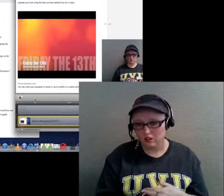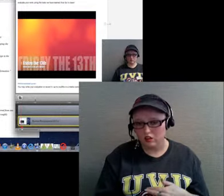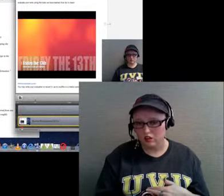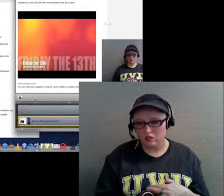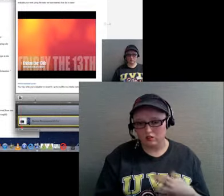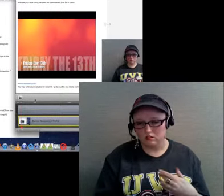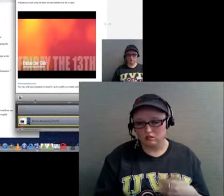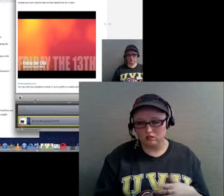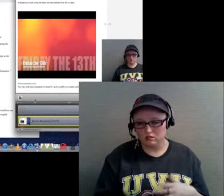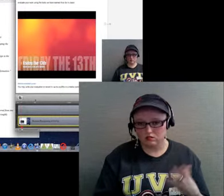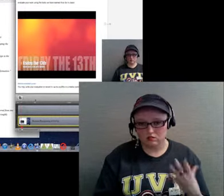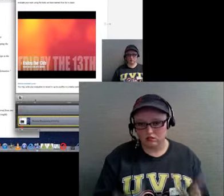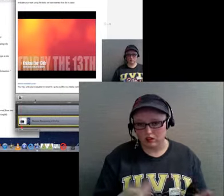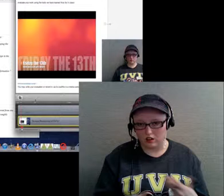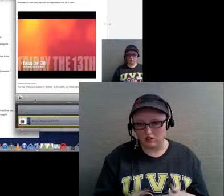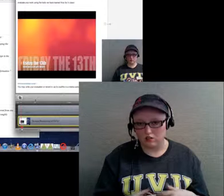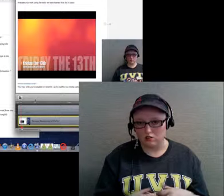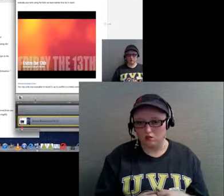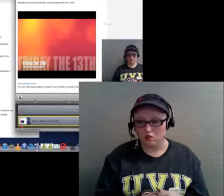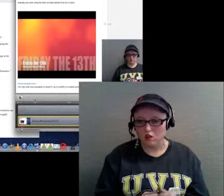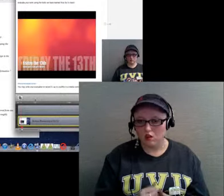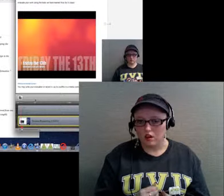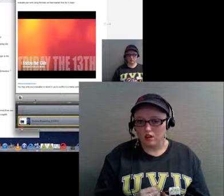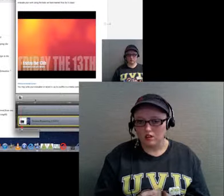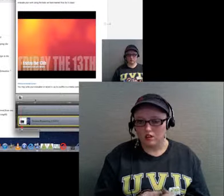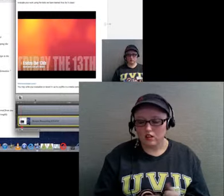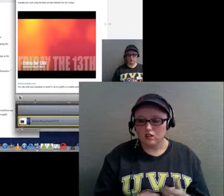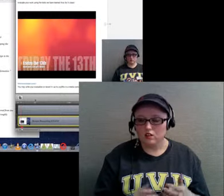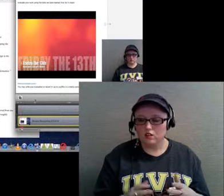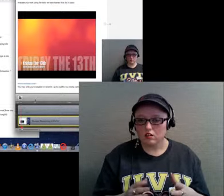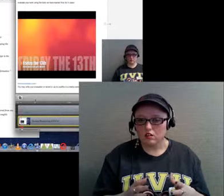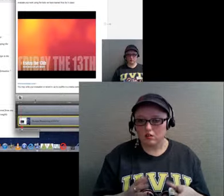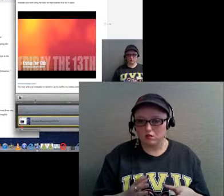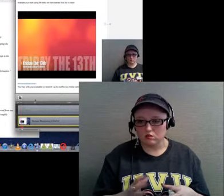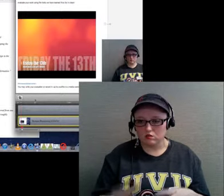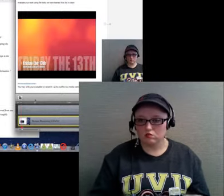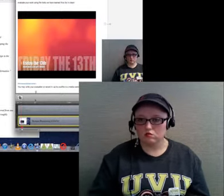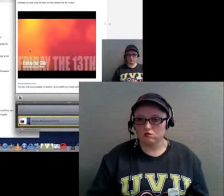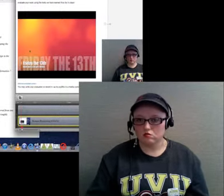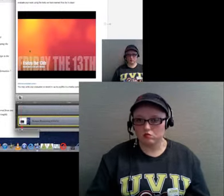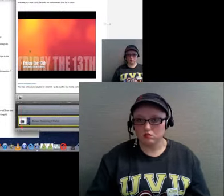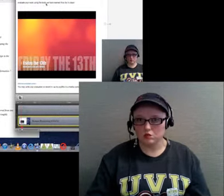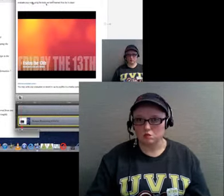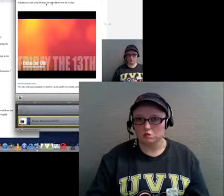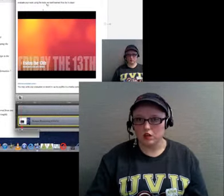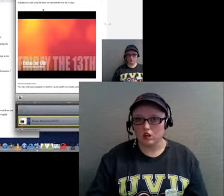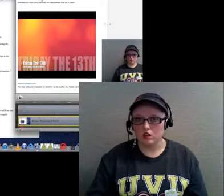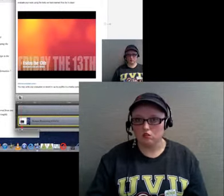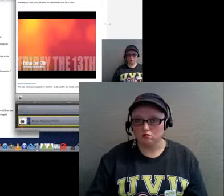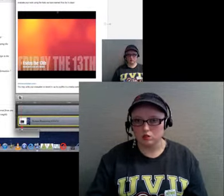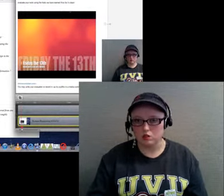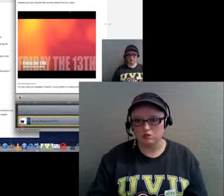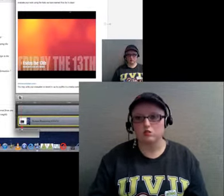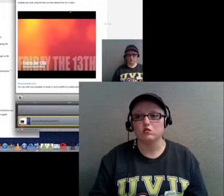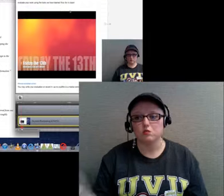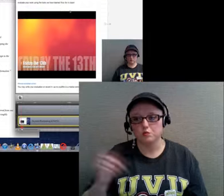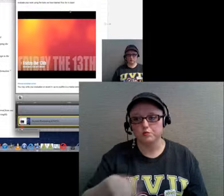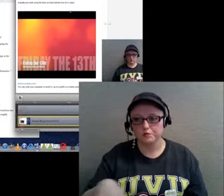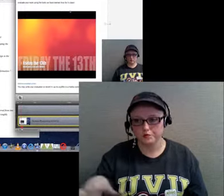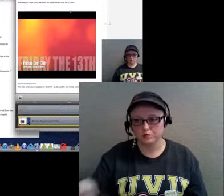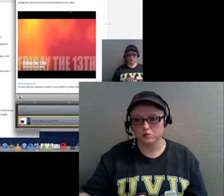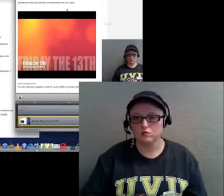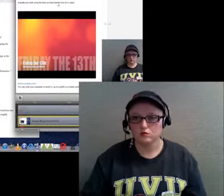date and that kind of thing. So I think that about sums up my response